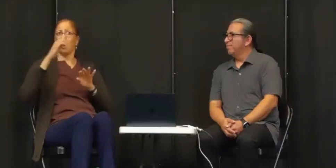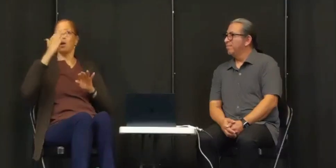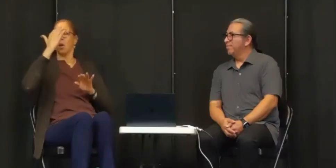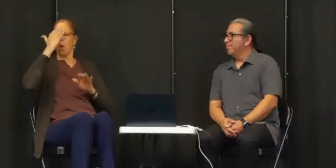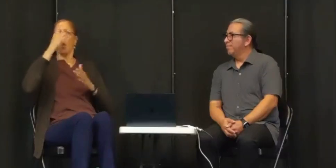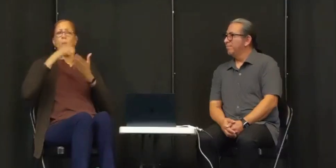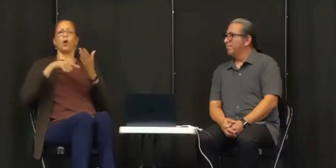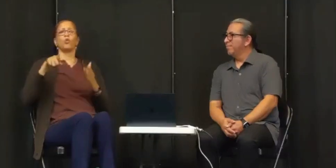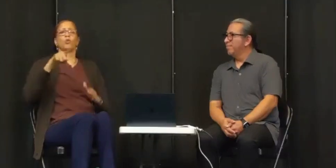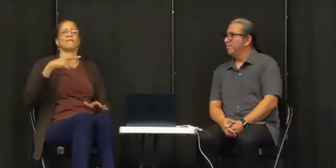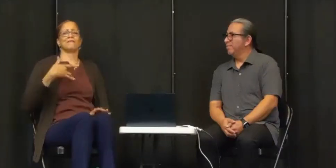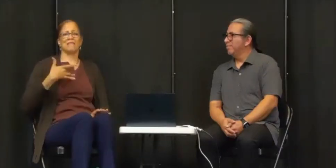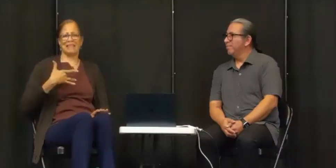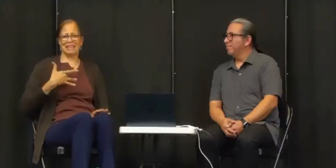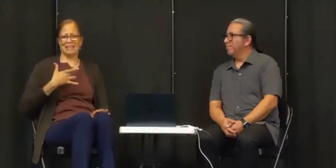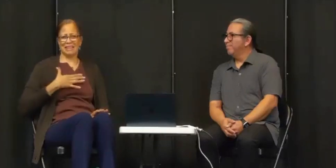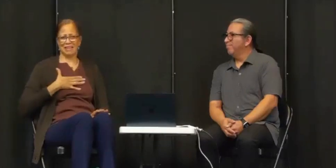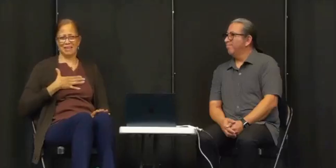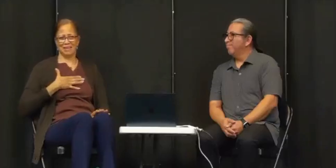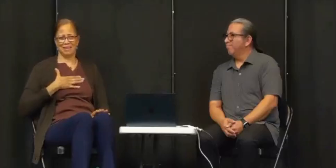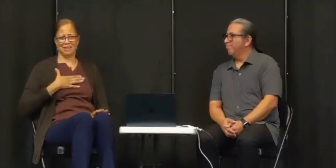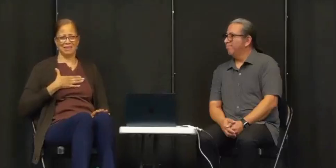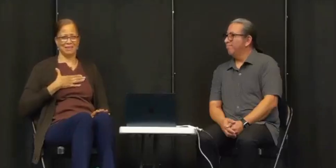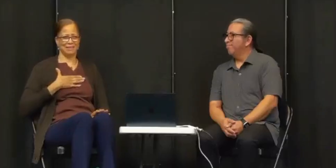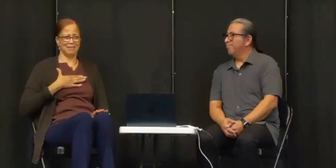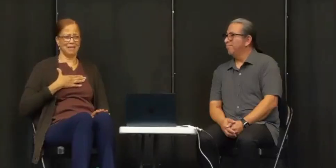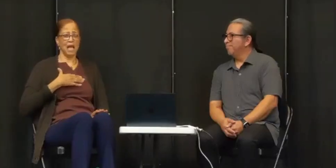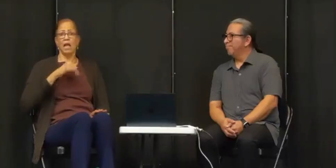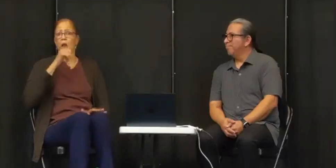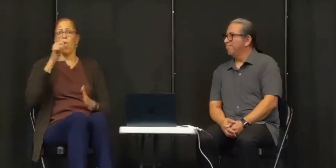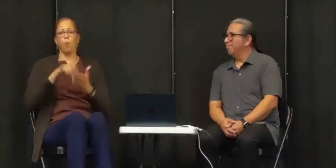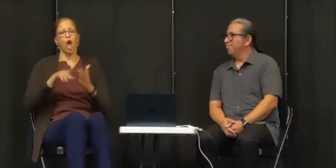it's really important to know what you're feeling.